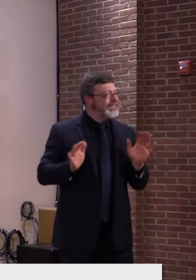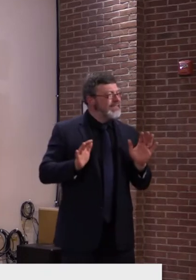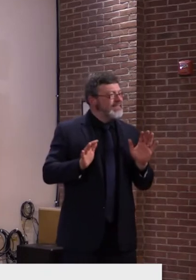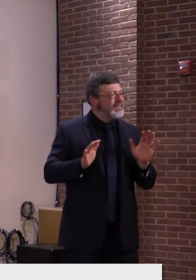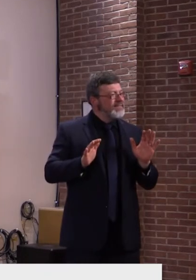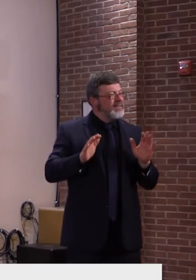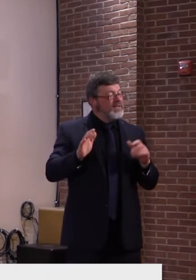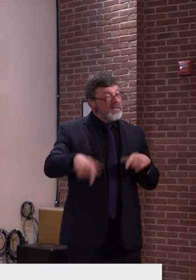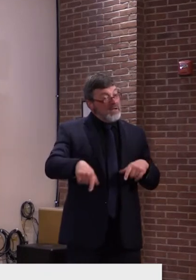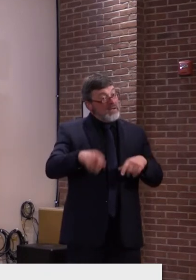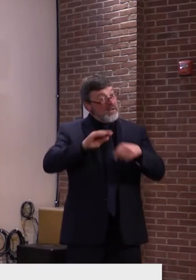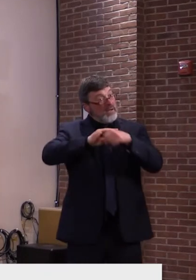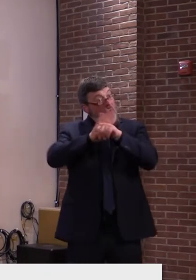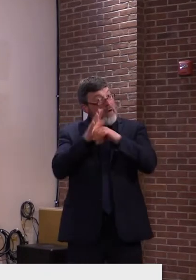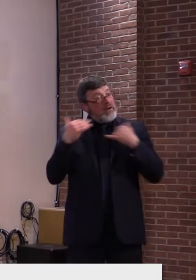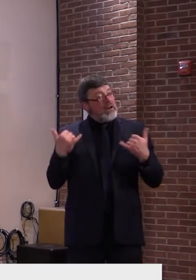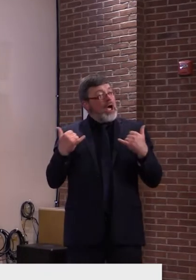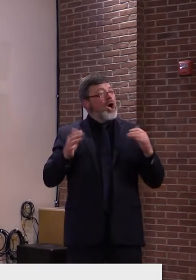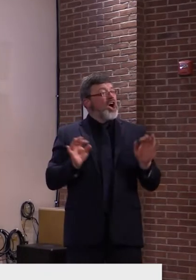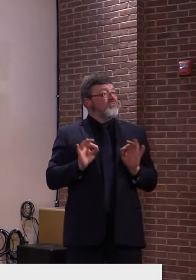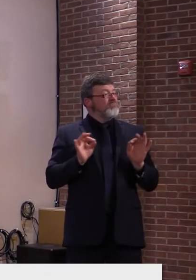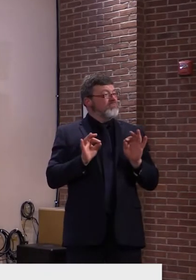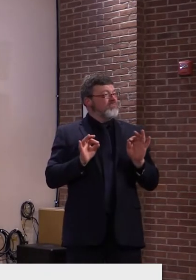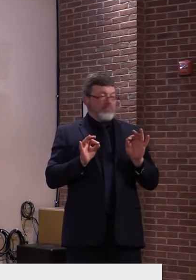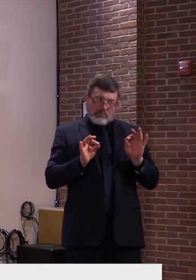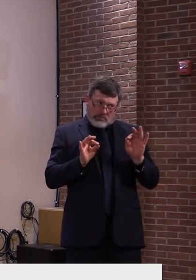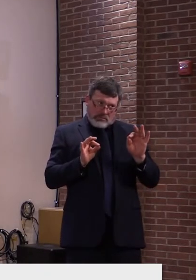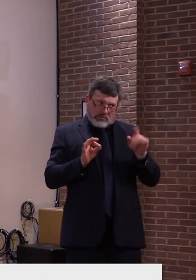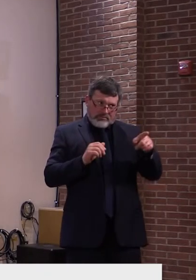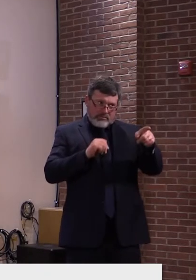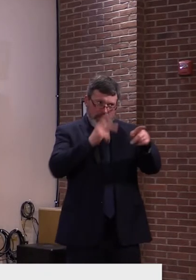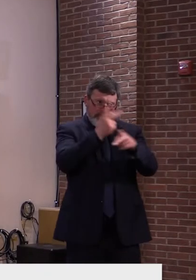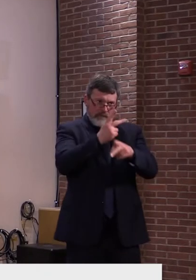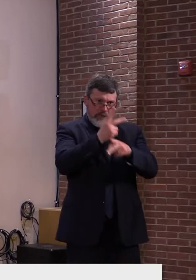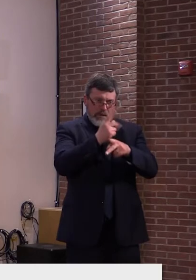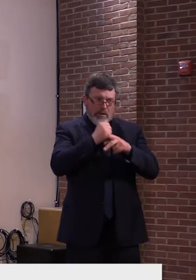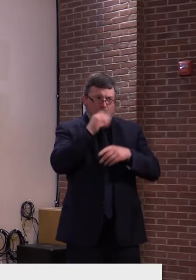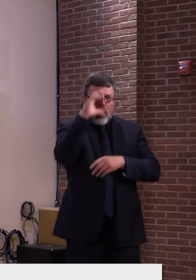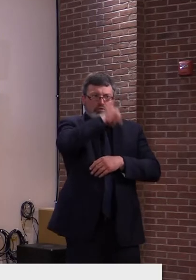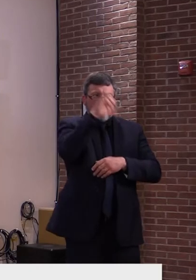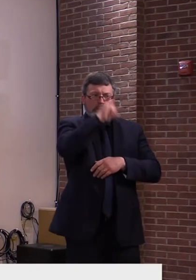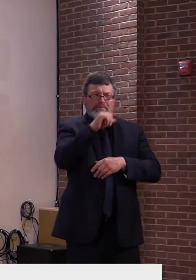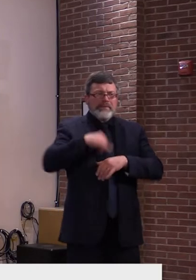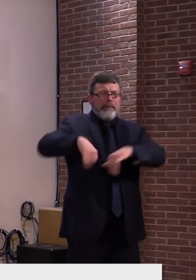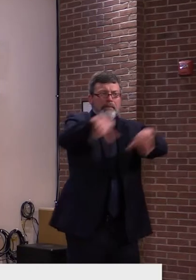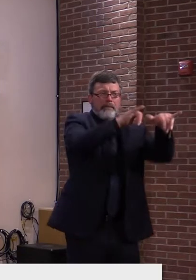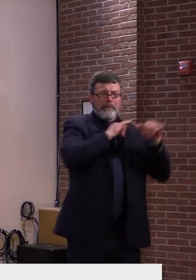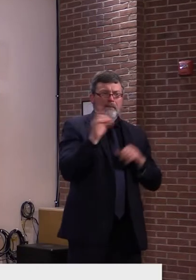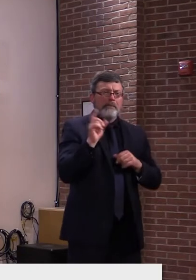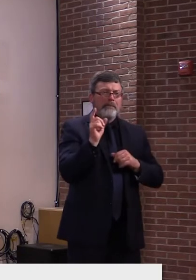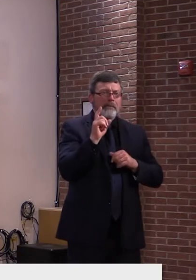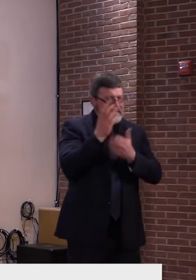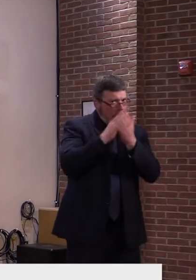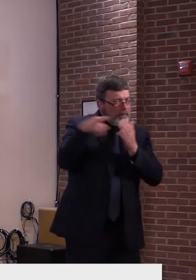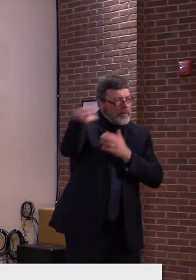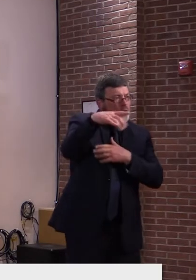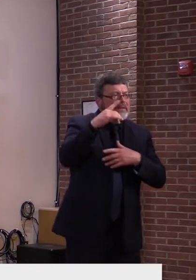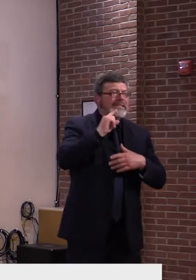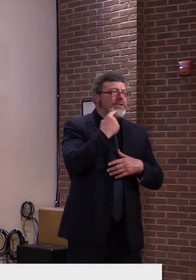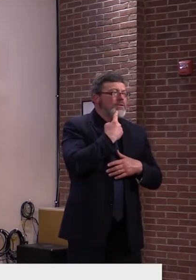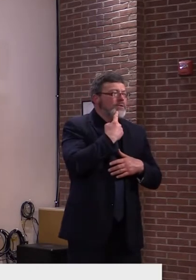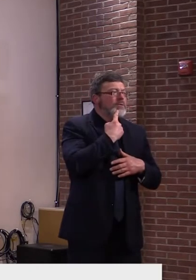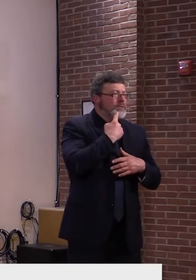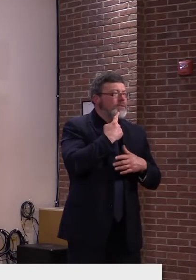to get tested. Fortunately, testing is a lot easier now that we can do it at home. Free rapid